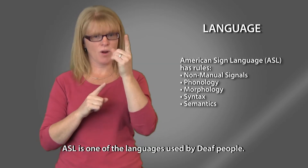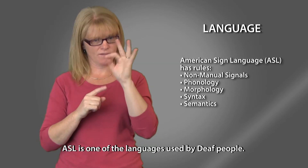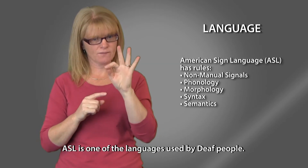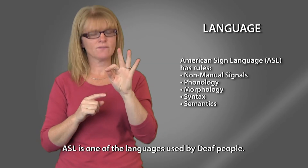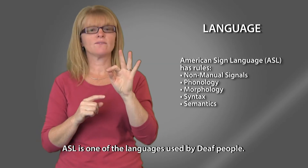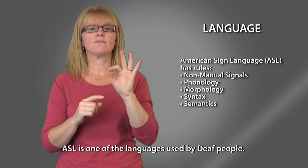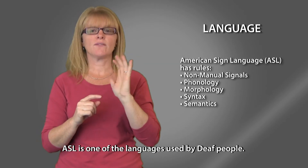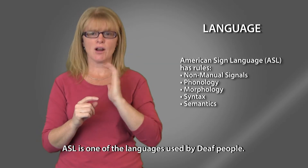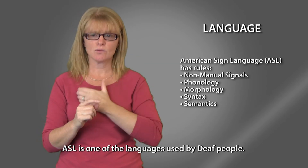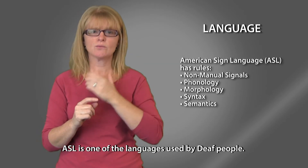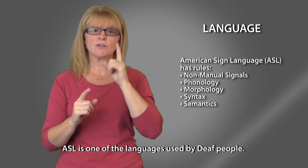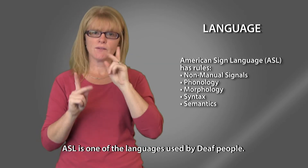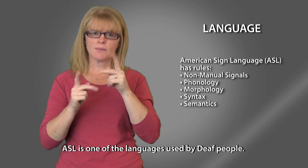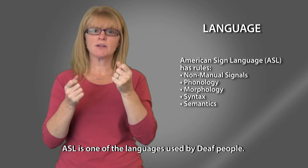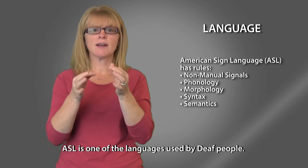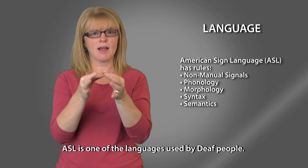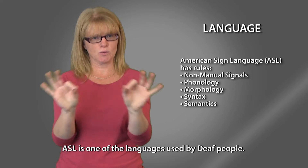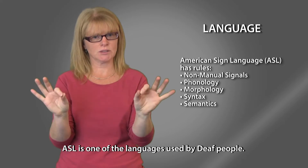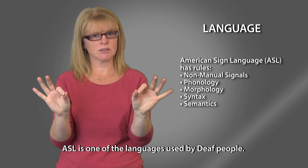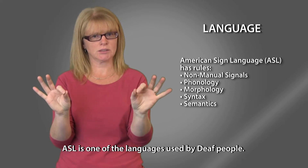ASL is one of the languages used by Deaf people.